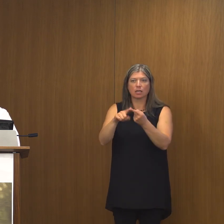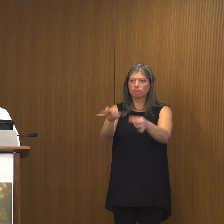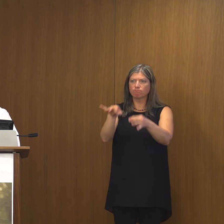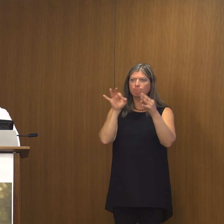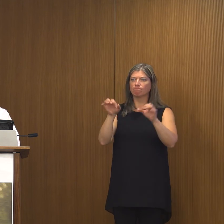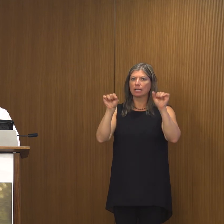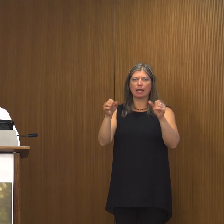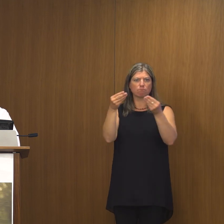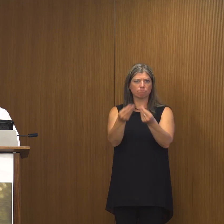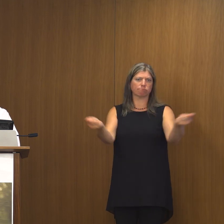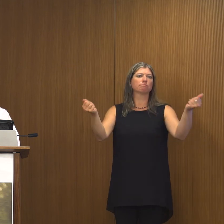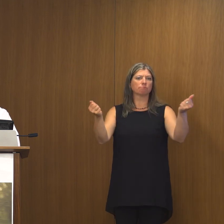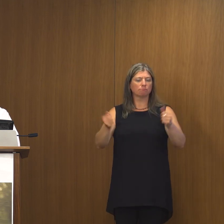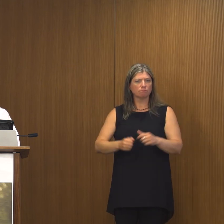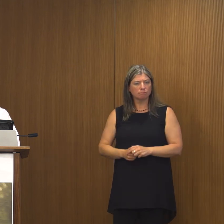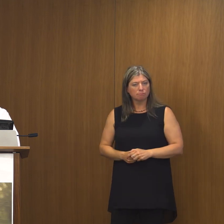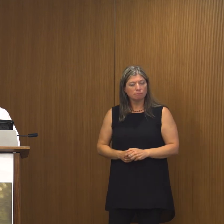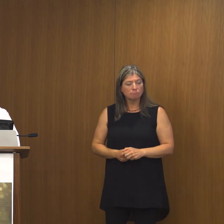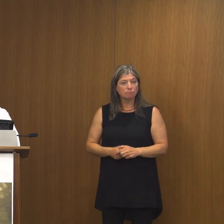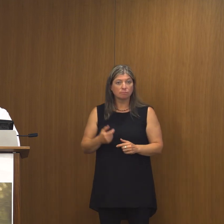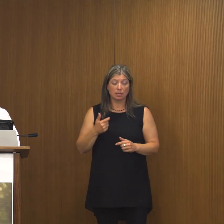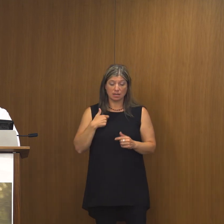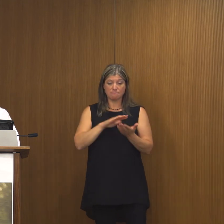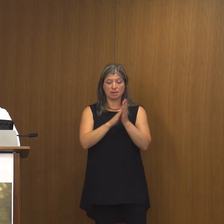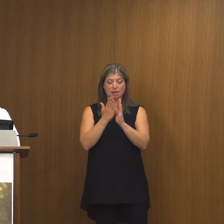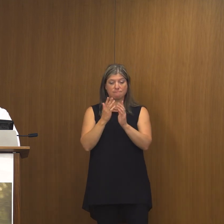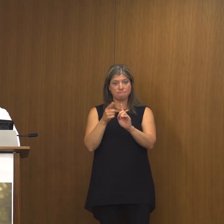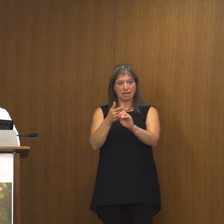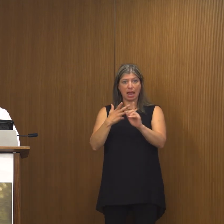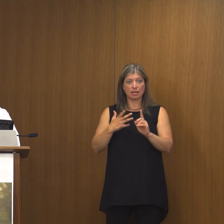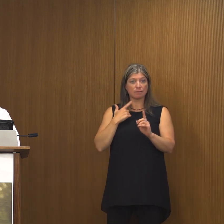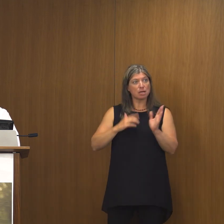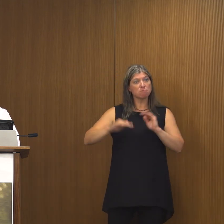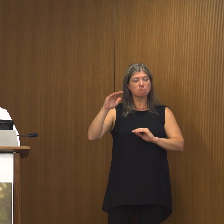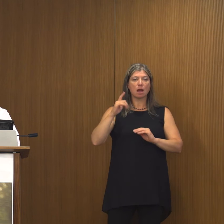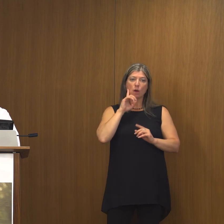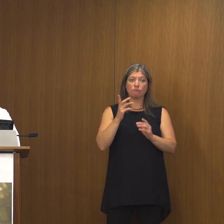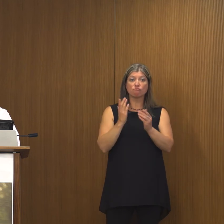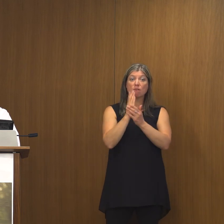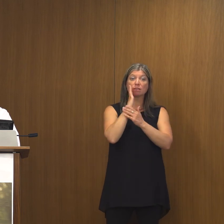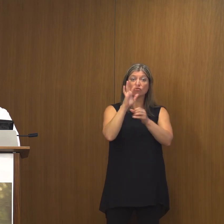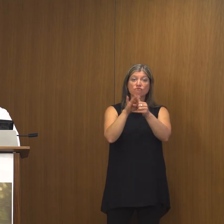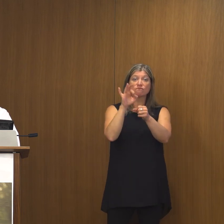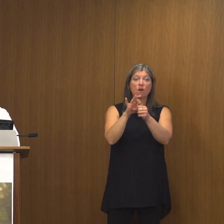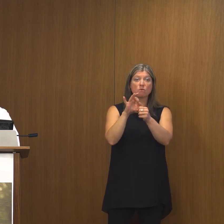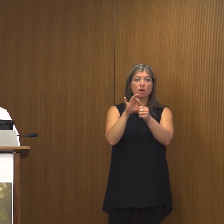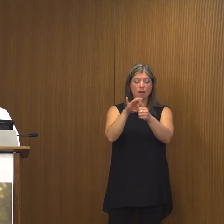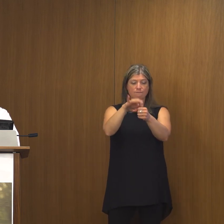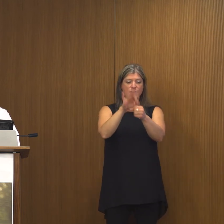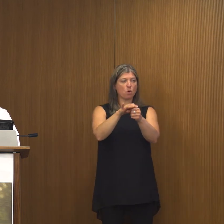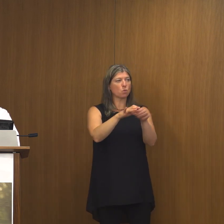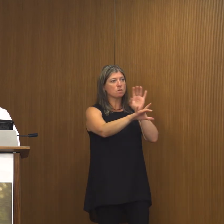When I am a grown-up mechanic with autism, I will have many rights, especially the right to vote. I will use my vote to